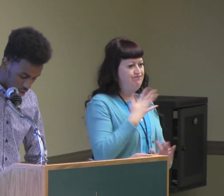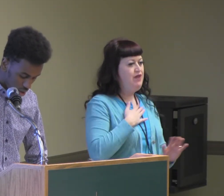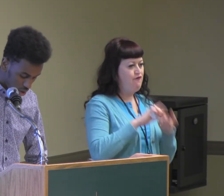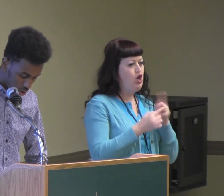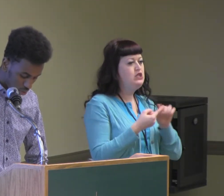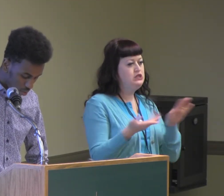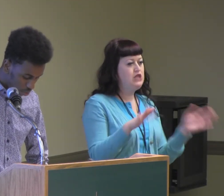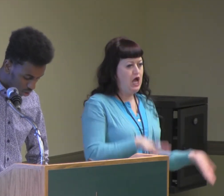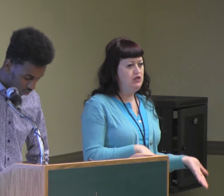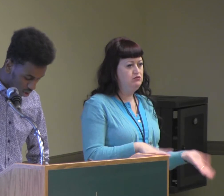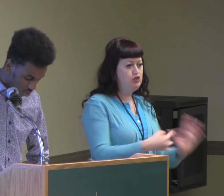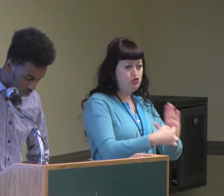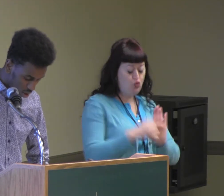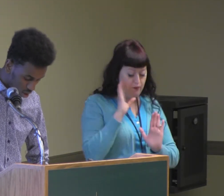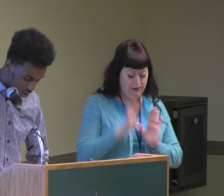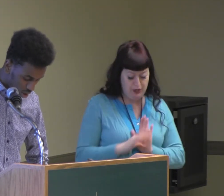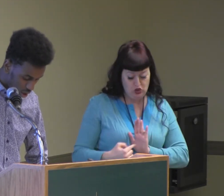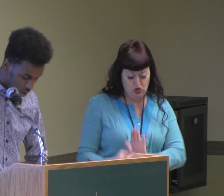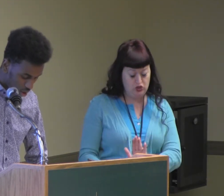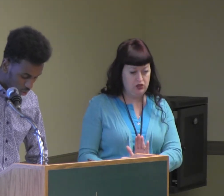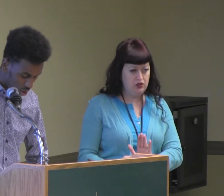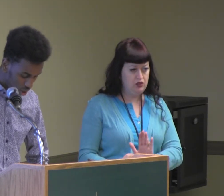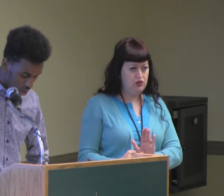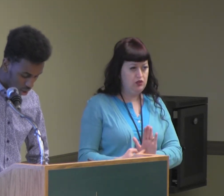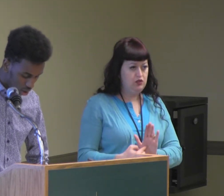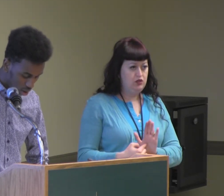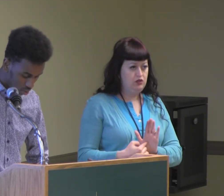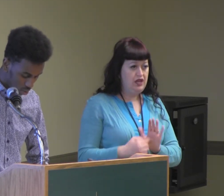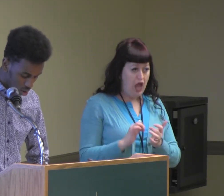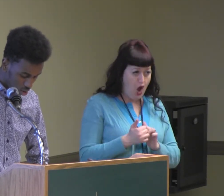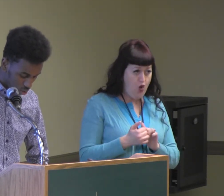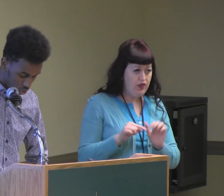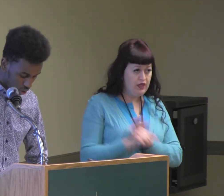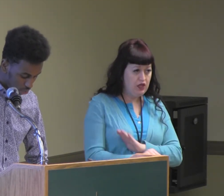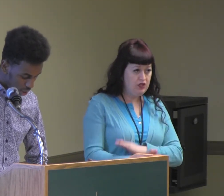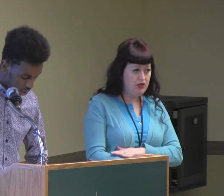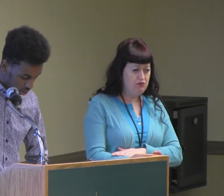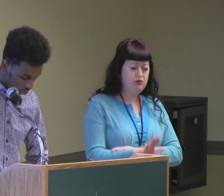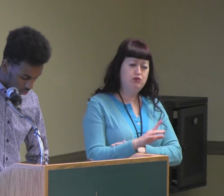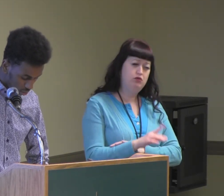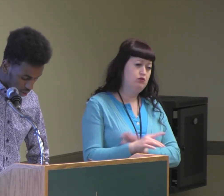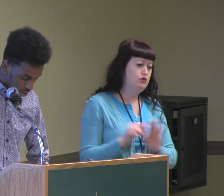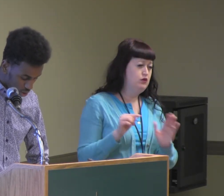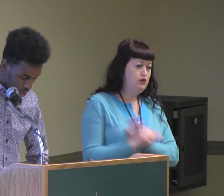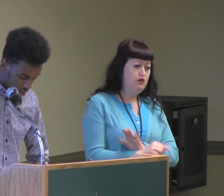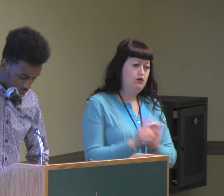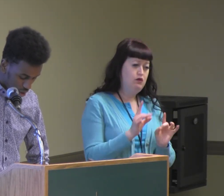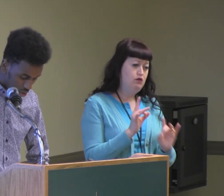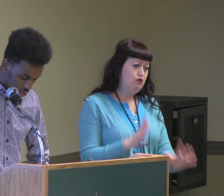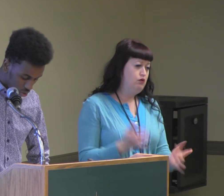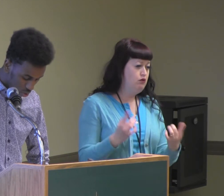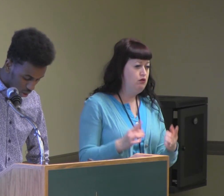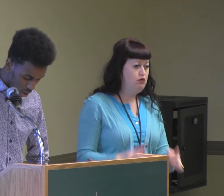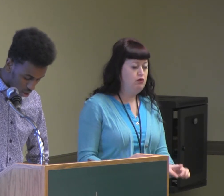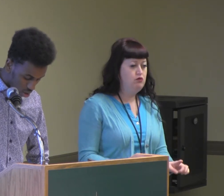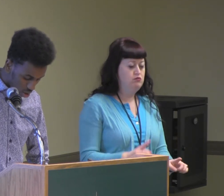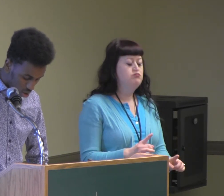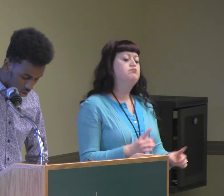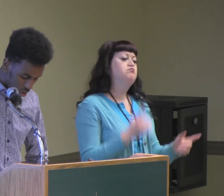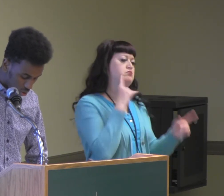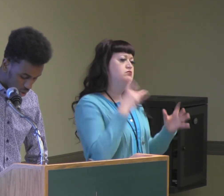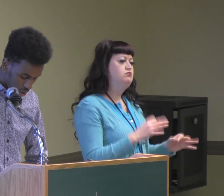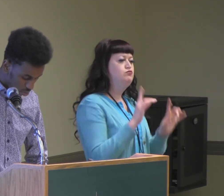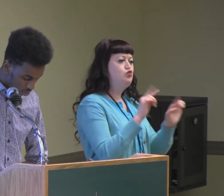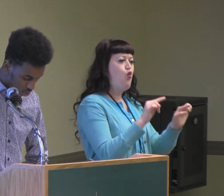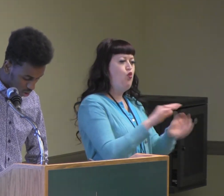died. They showed me a picture of him, and the way that they killed him was really bad. So I started going to school again.